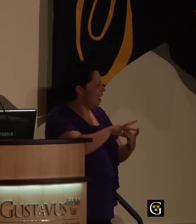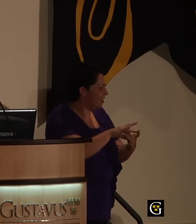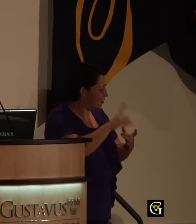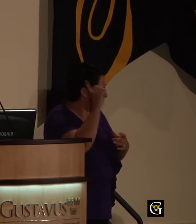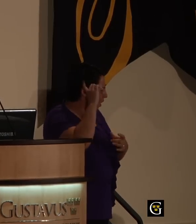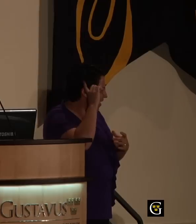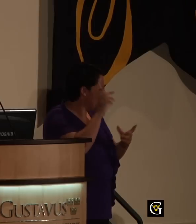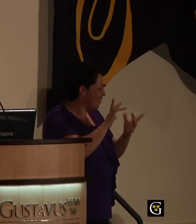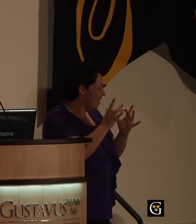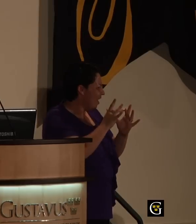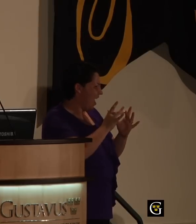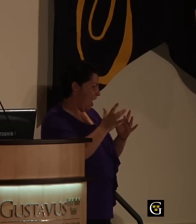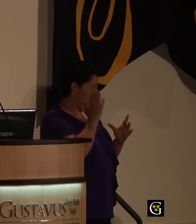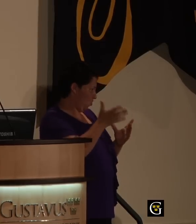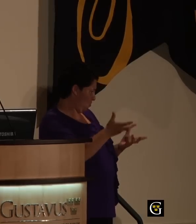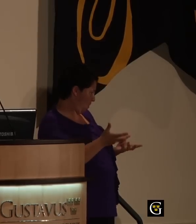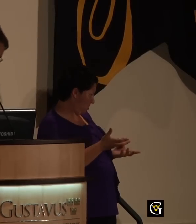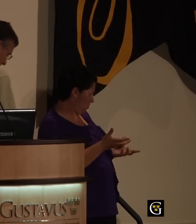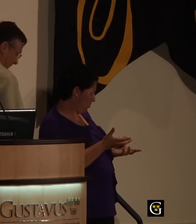want to?